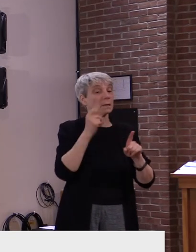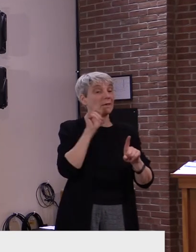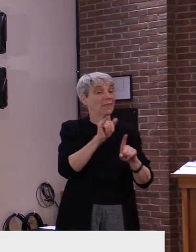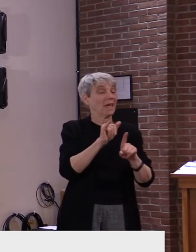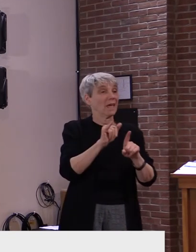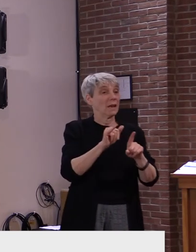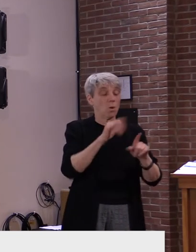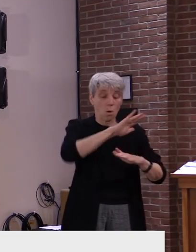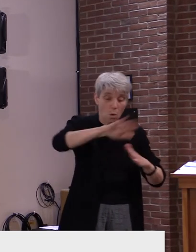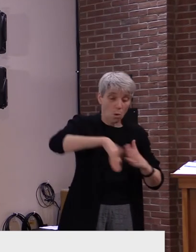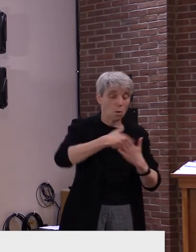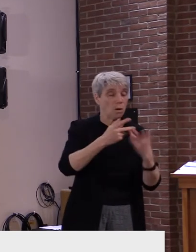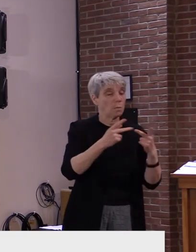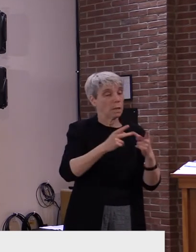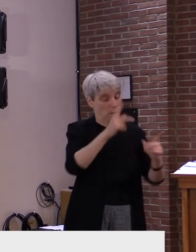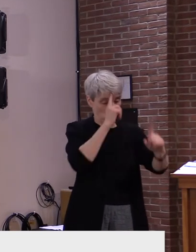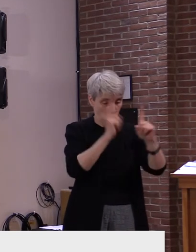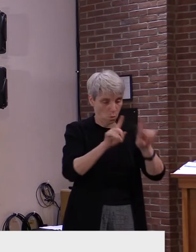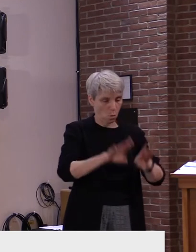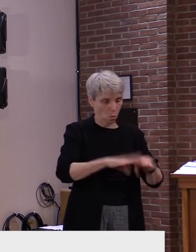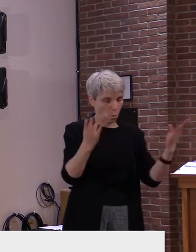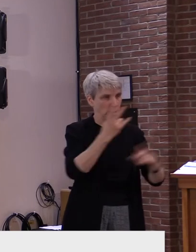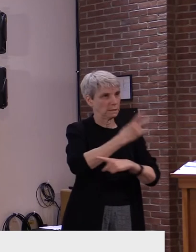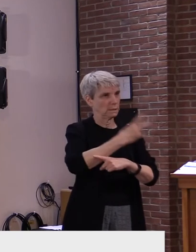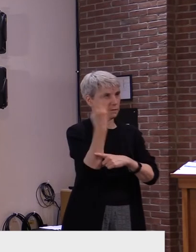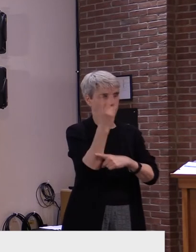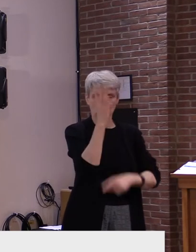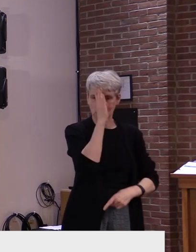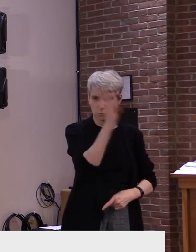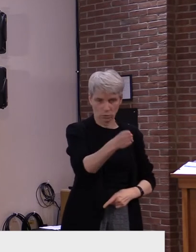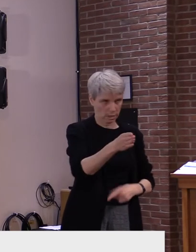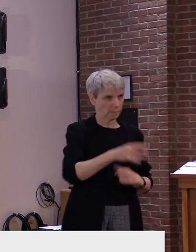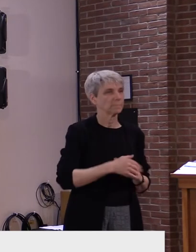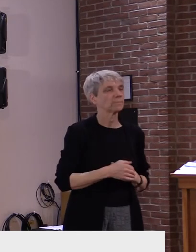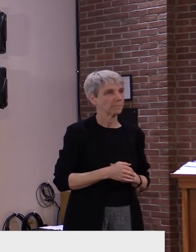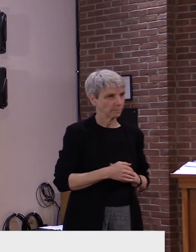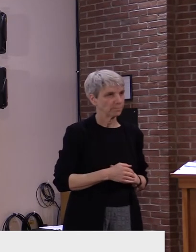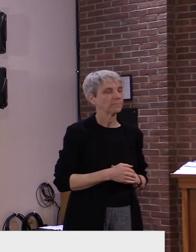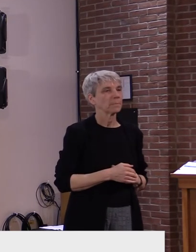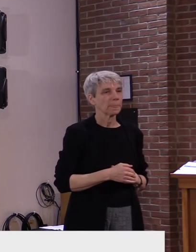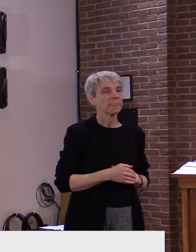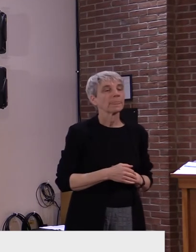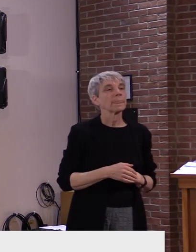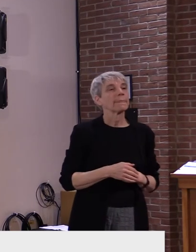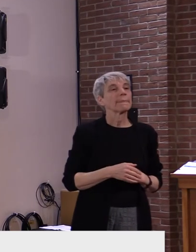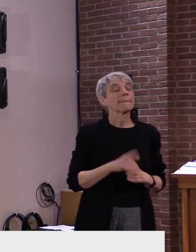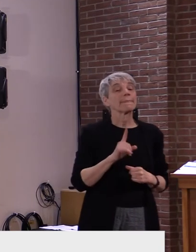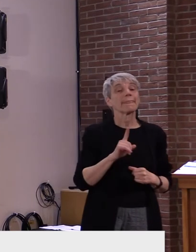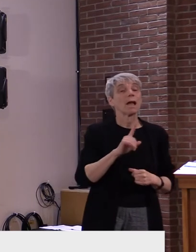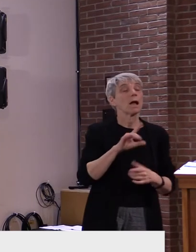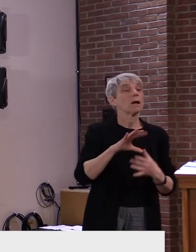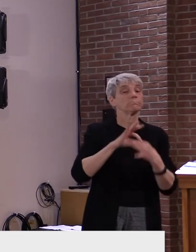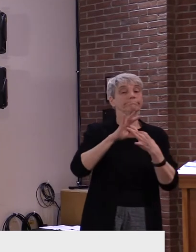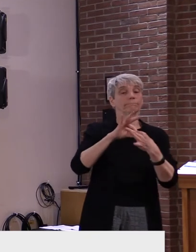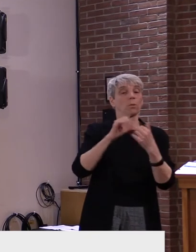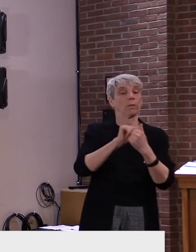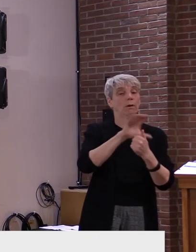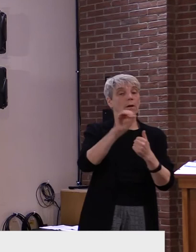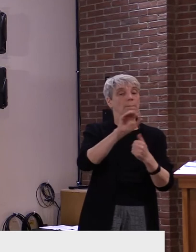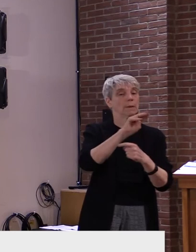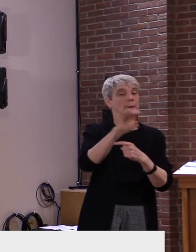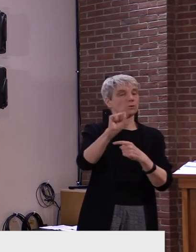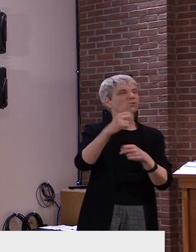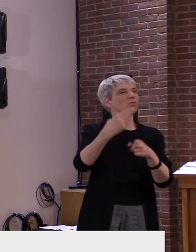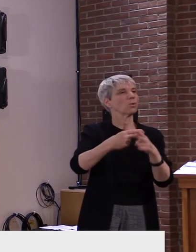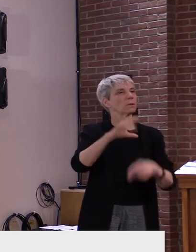week those are the the sort of things that we're doing right now the partnership with the with the cic is making